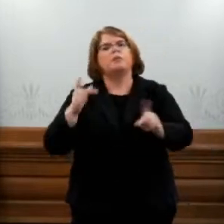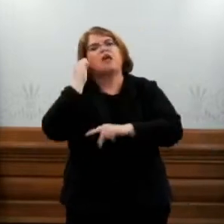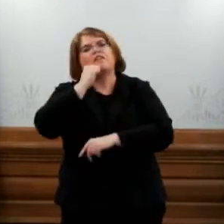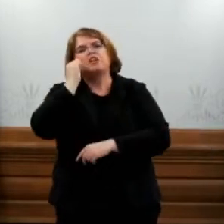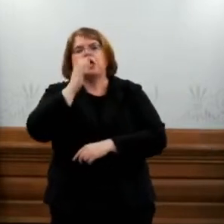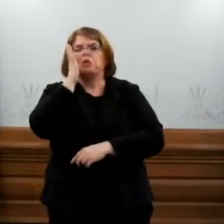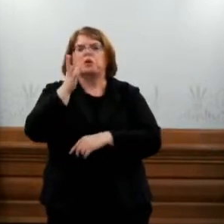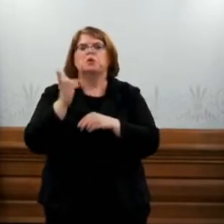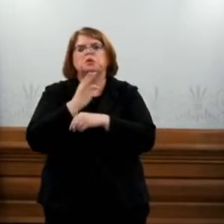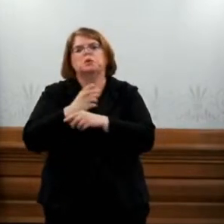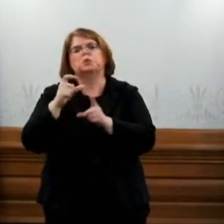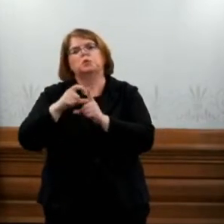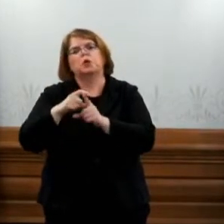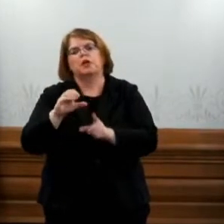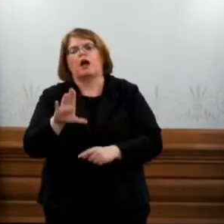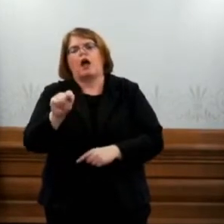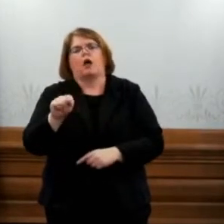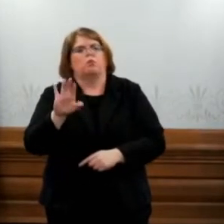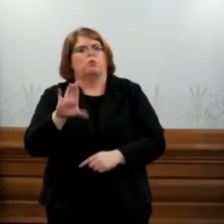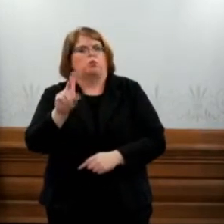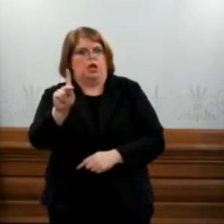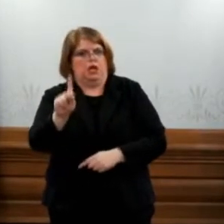essentially interchangeably.